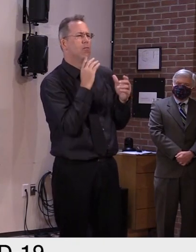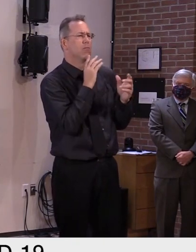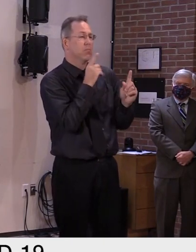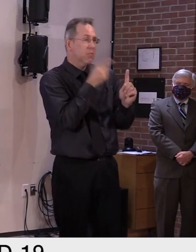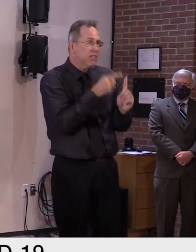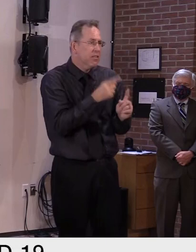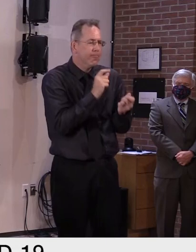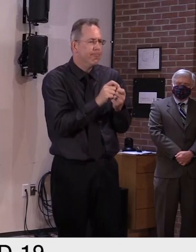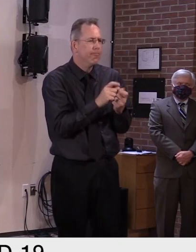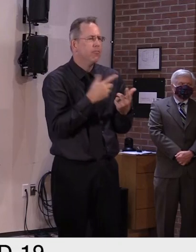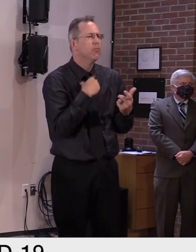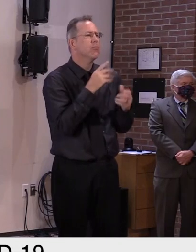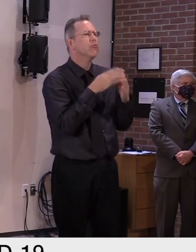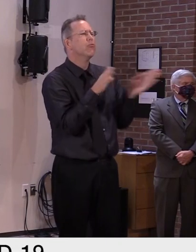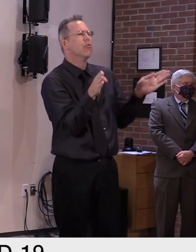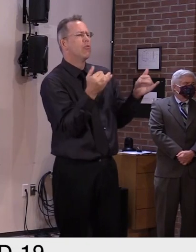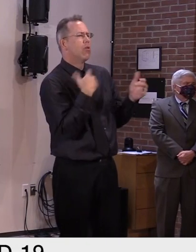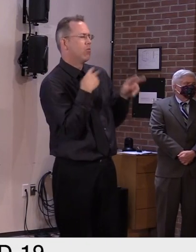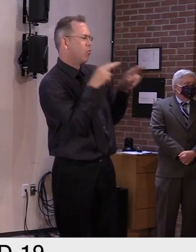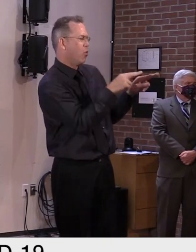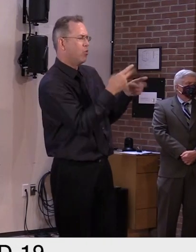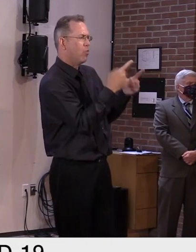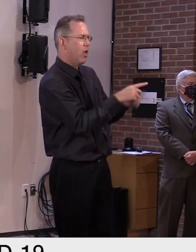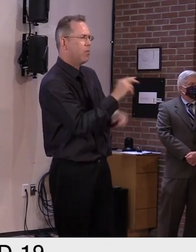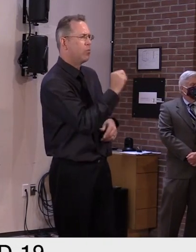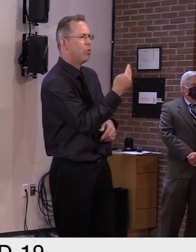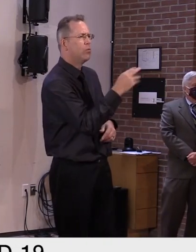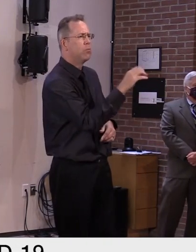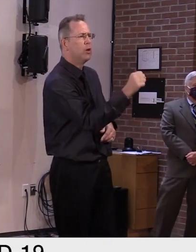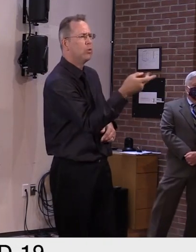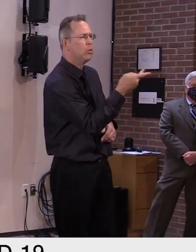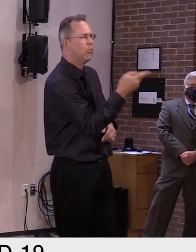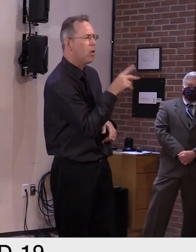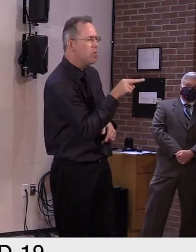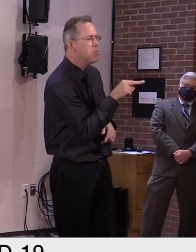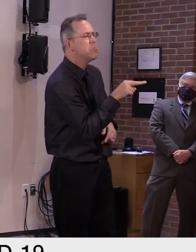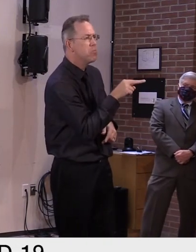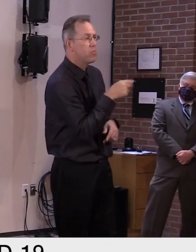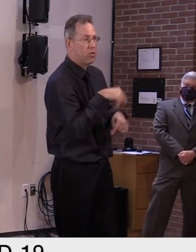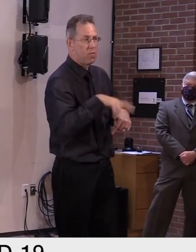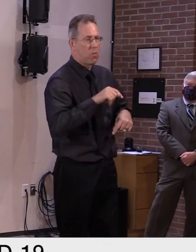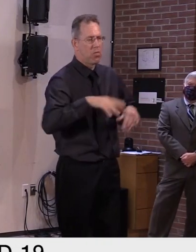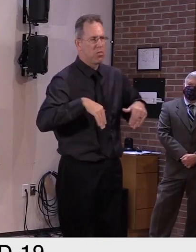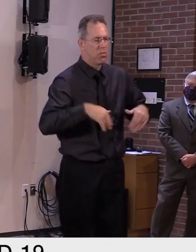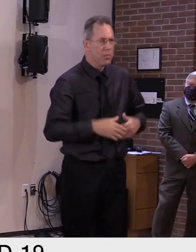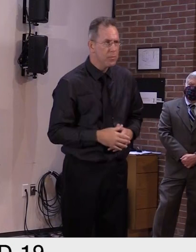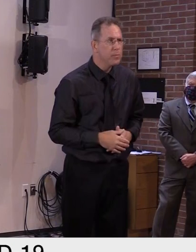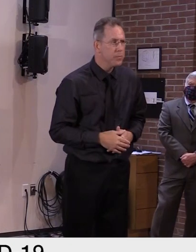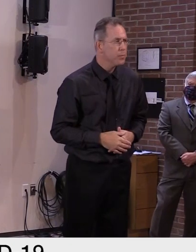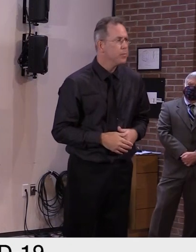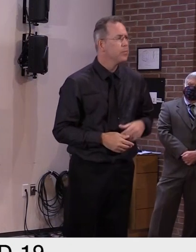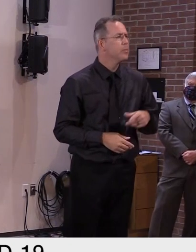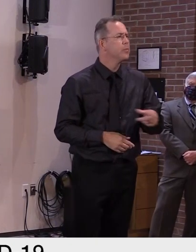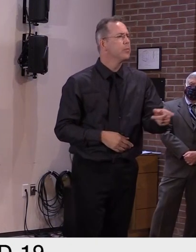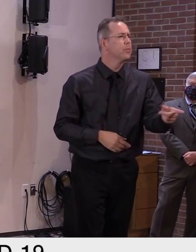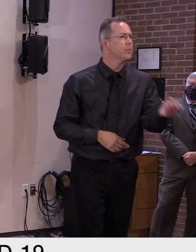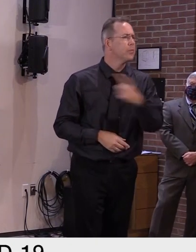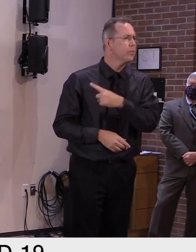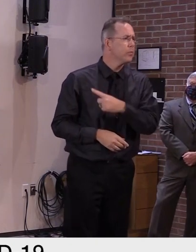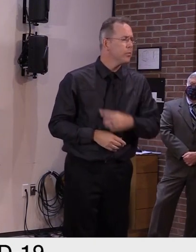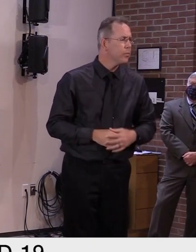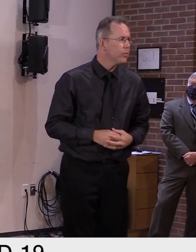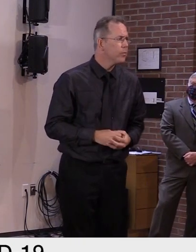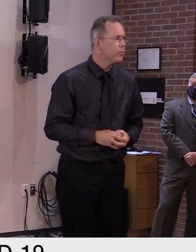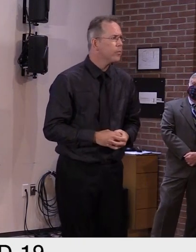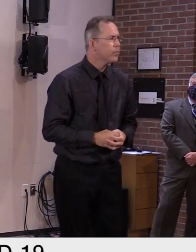Thank you. Ross? Yes, Governor, I'm wondering if you could speak to if there's going to be any additional help going into processing